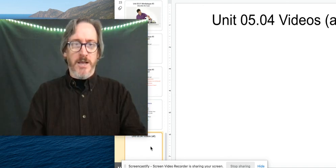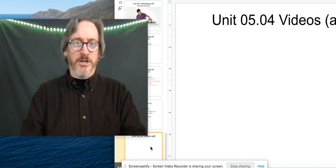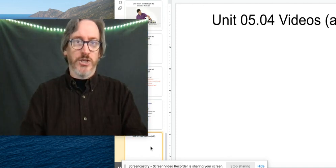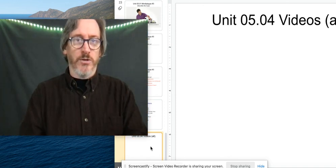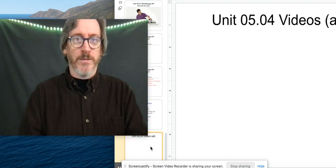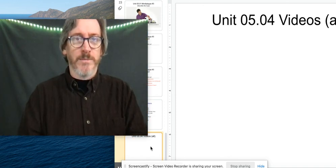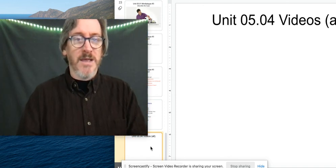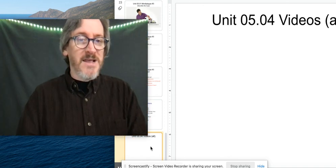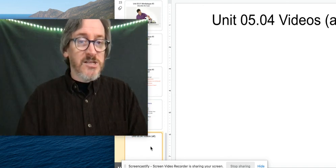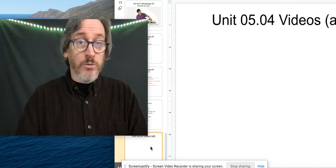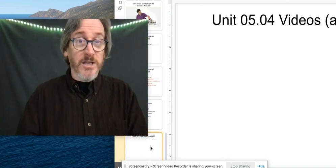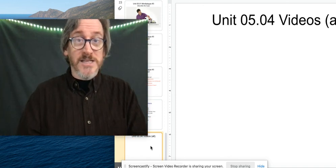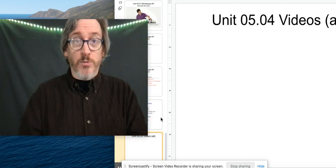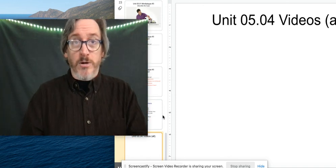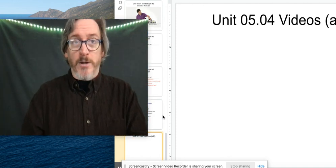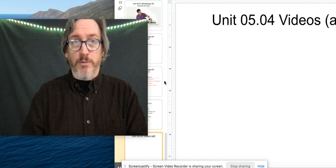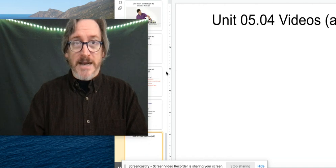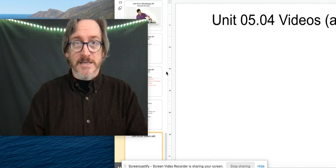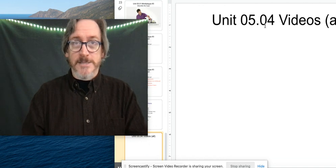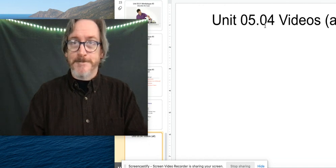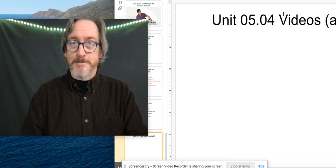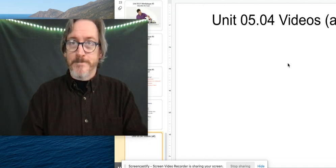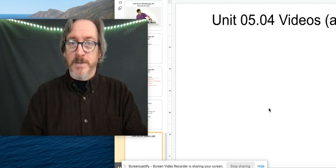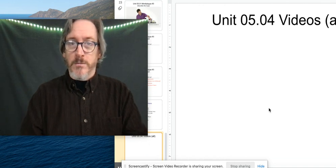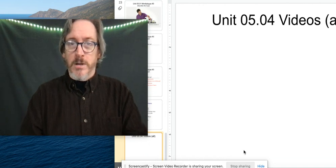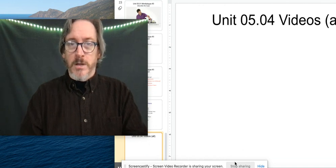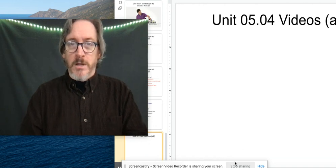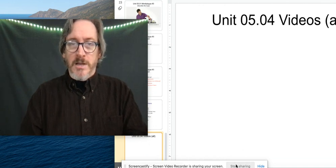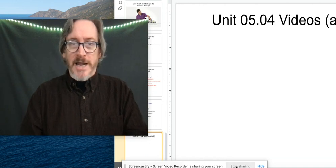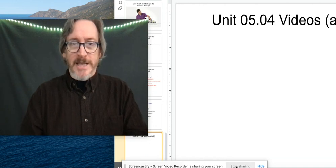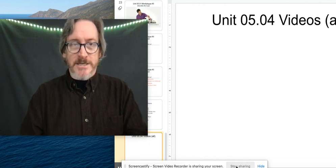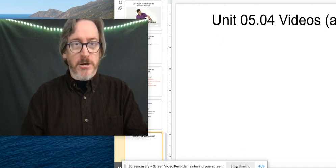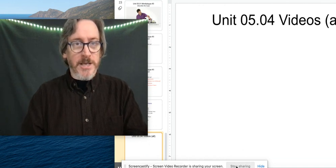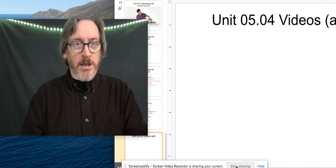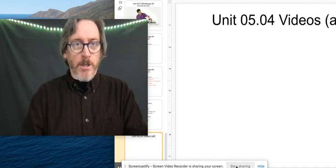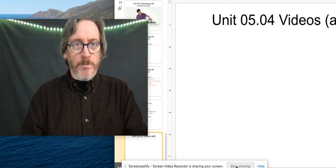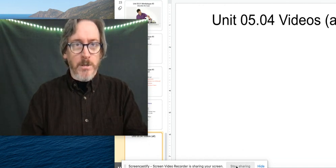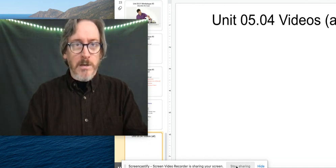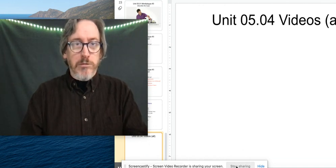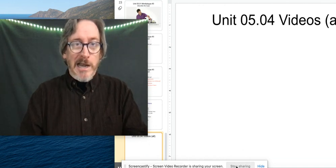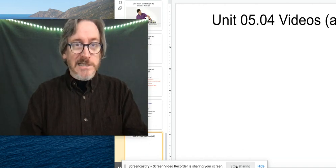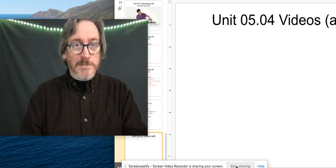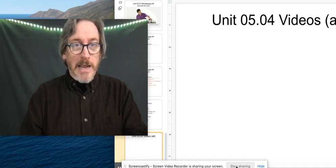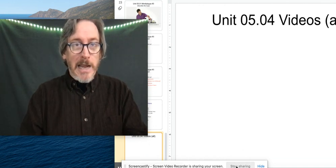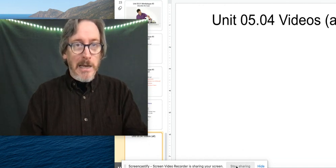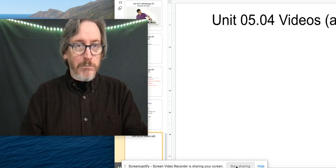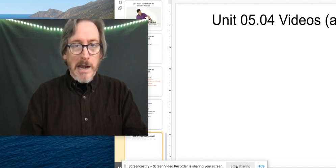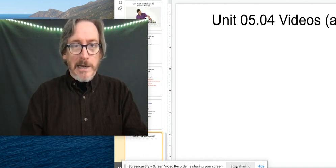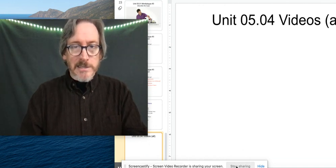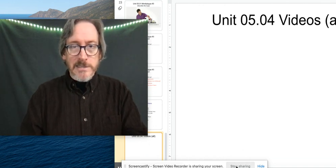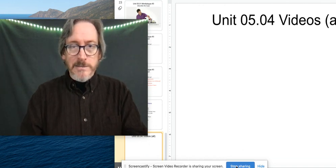together and show them. So it really is more about practice. How do you get to Carnegie Hall? Practice, man, practice.